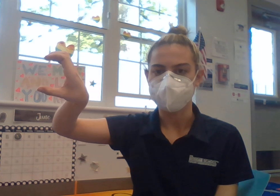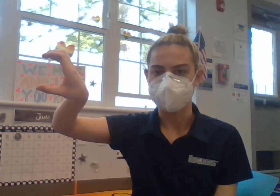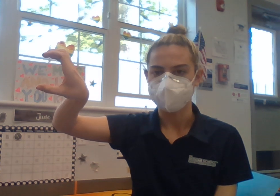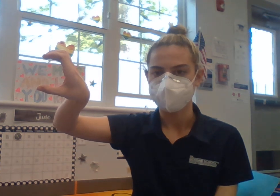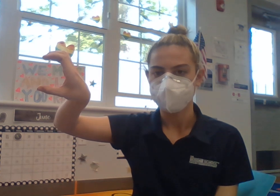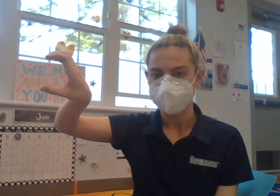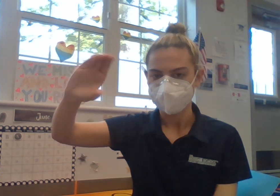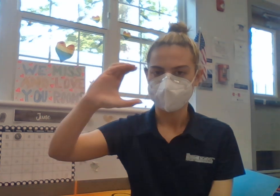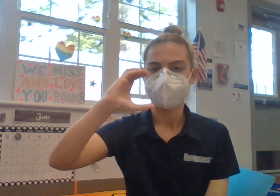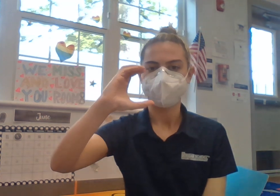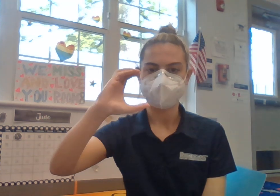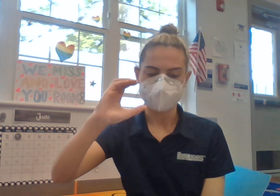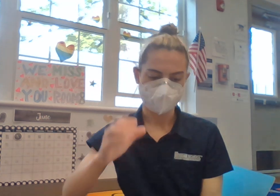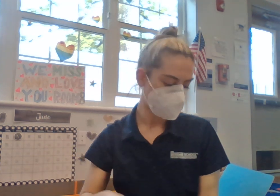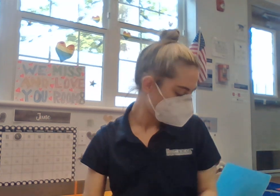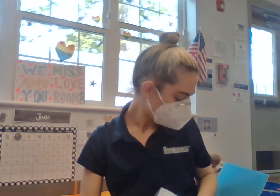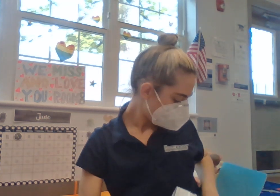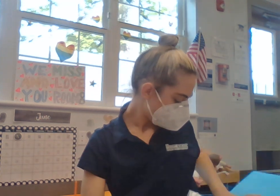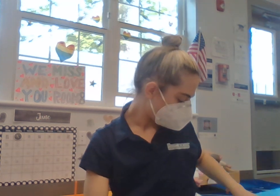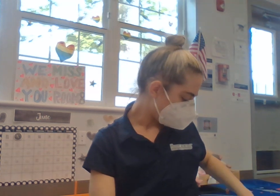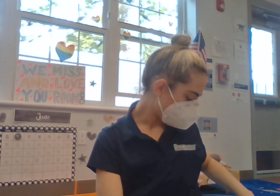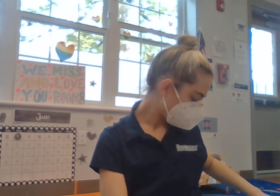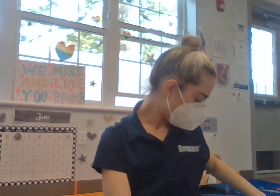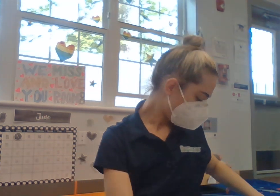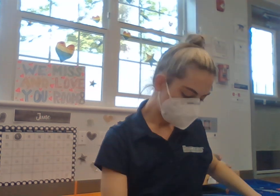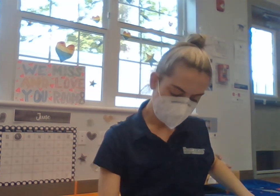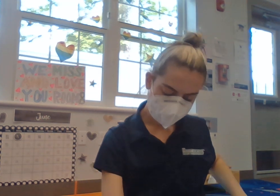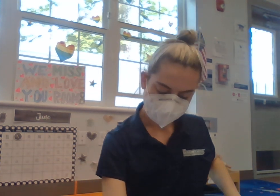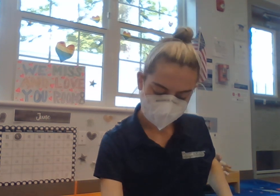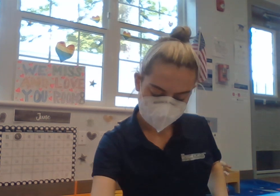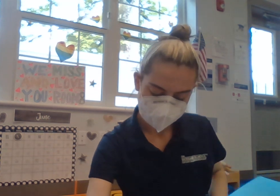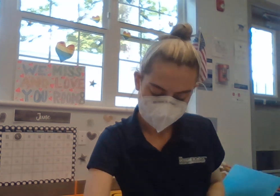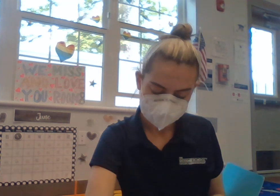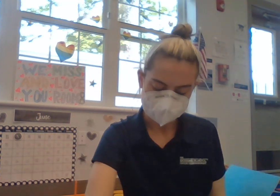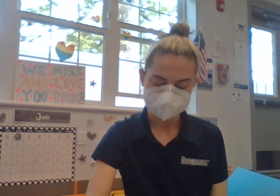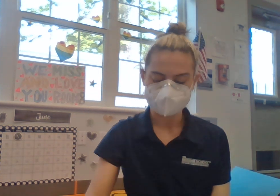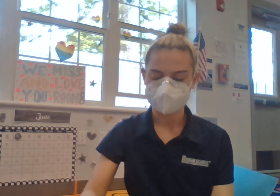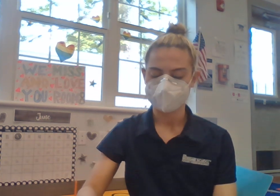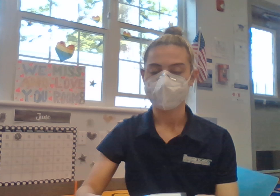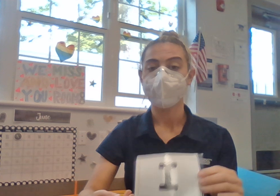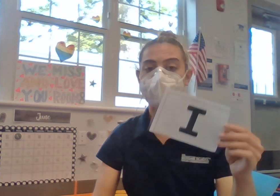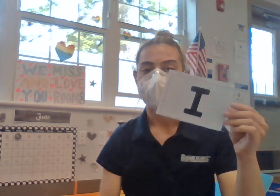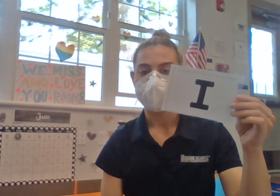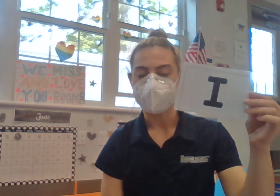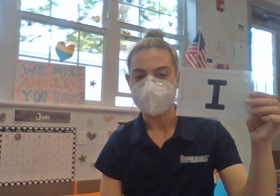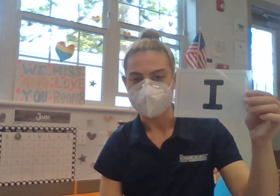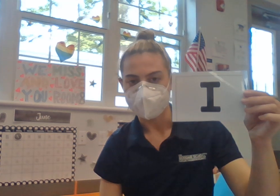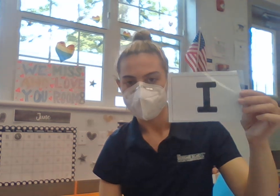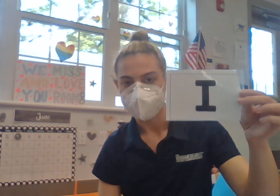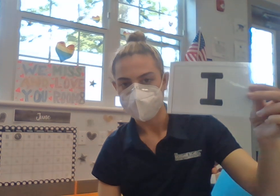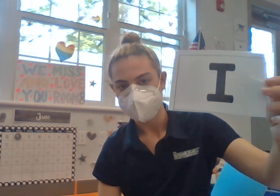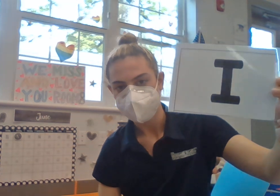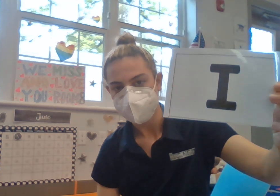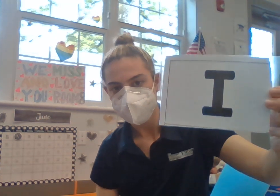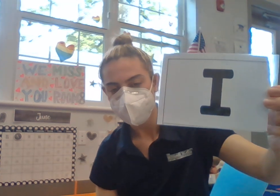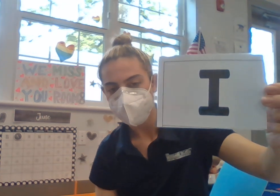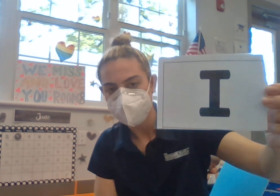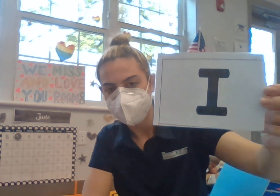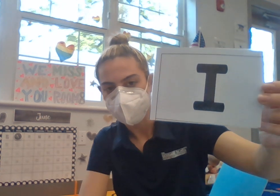hand. C. The next letter we can do is I. Try to do